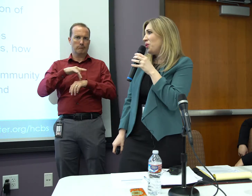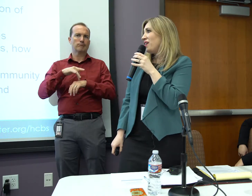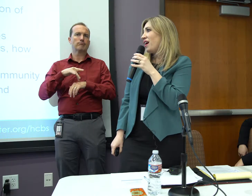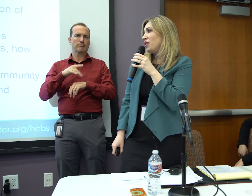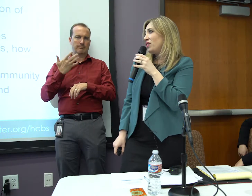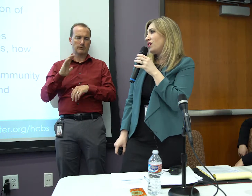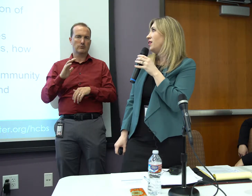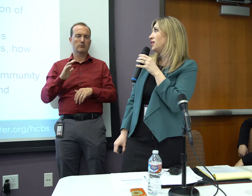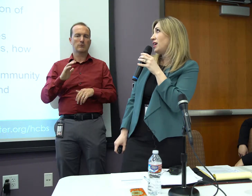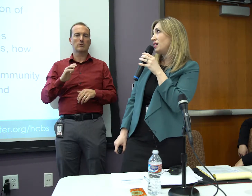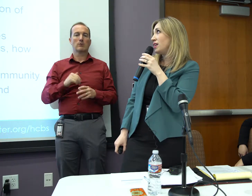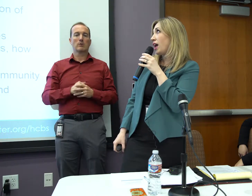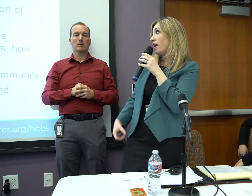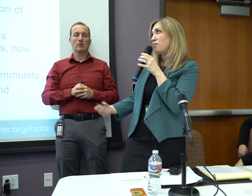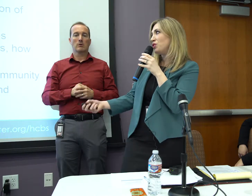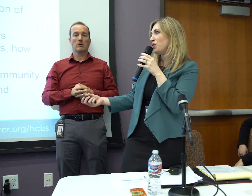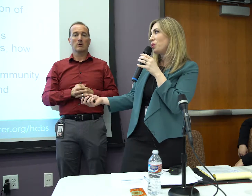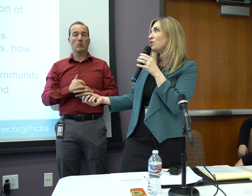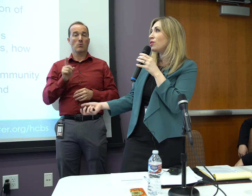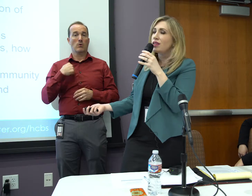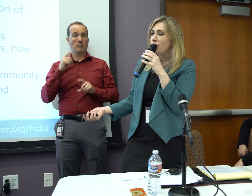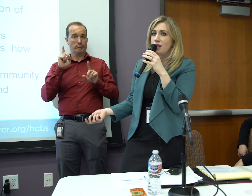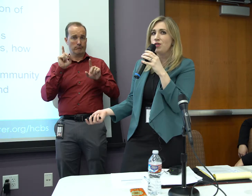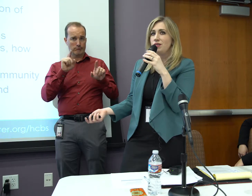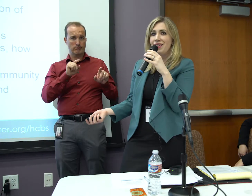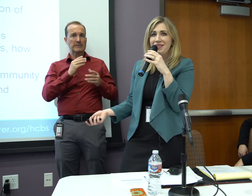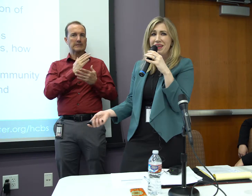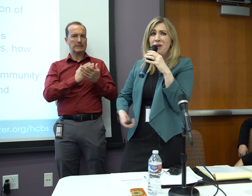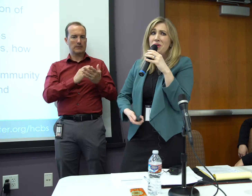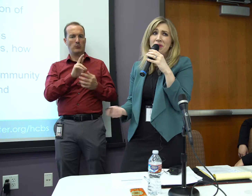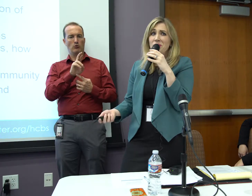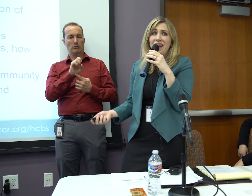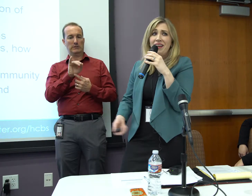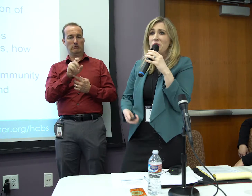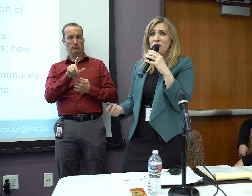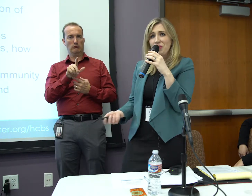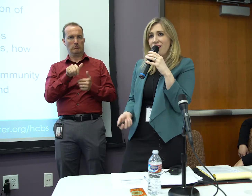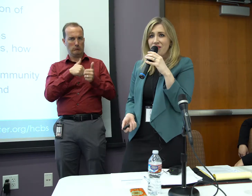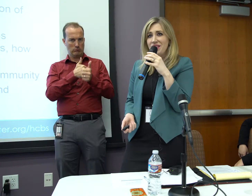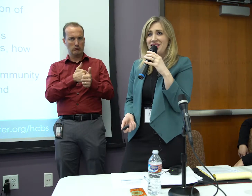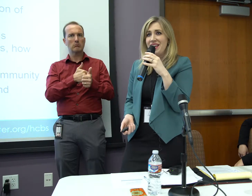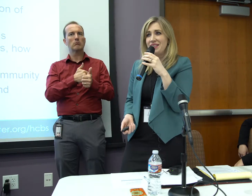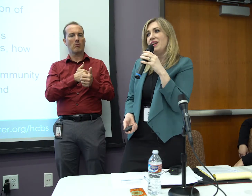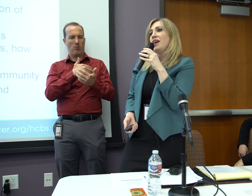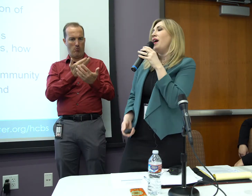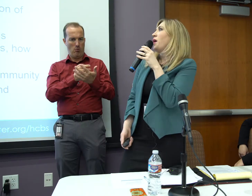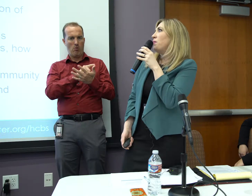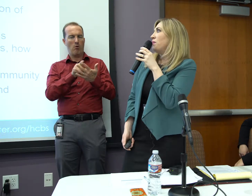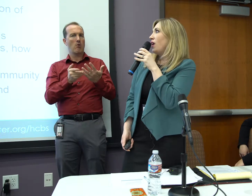can tell you that out of the settings that I've been to, there were certainly residential settings that were compliant, that were doing all of these